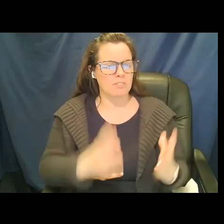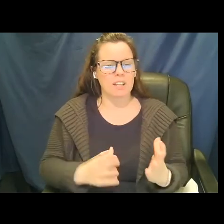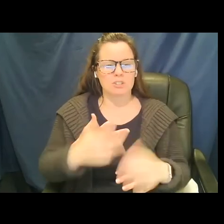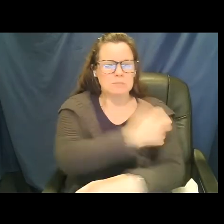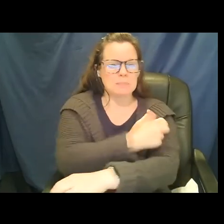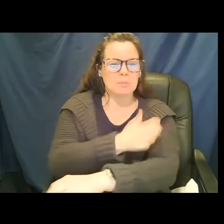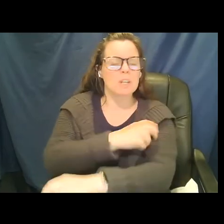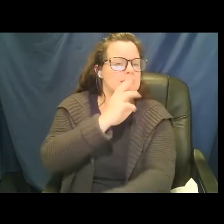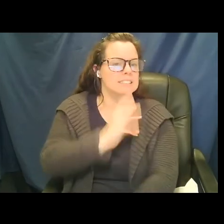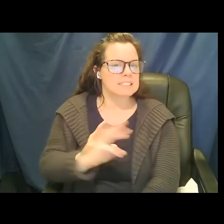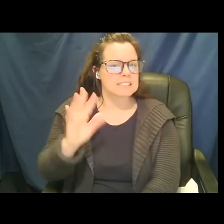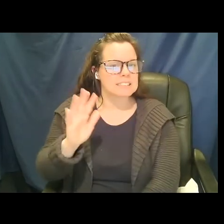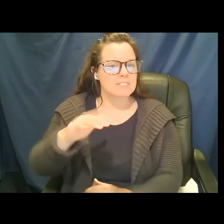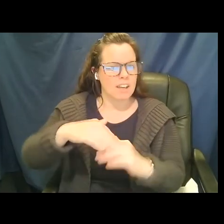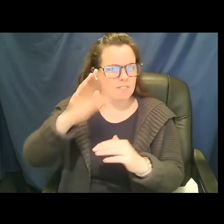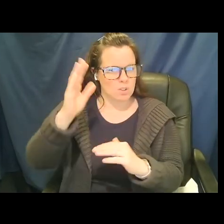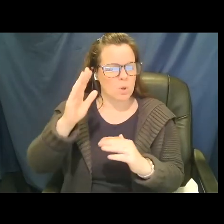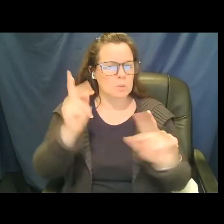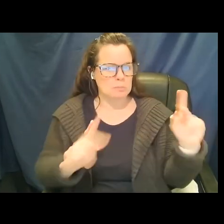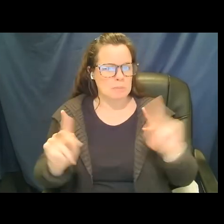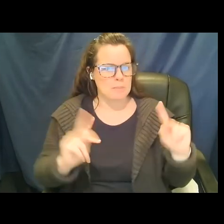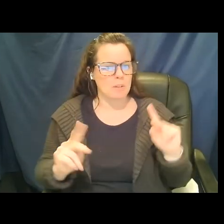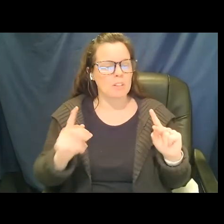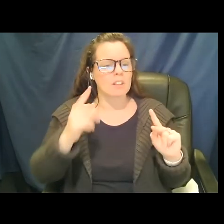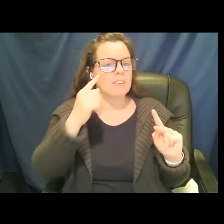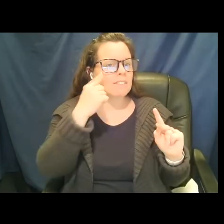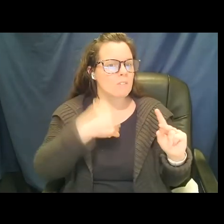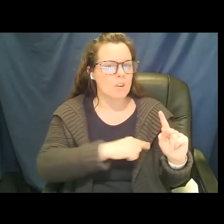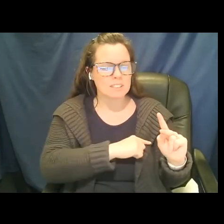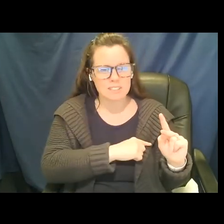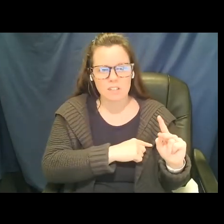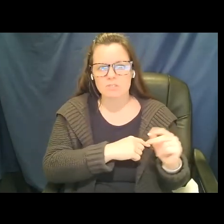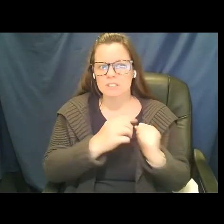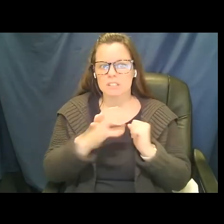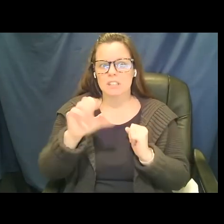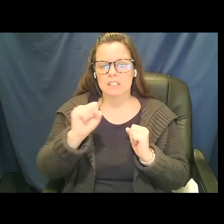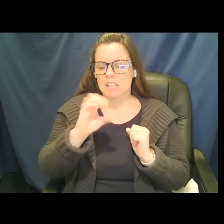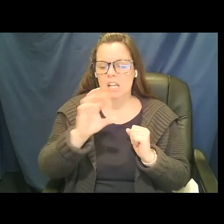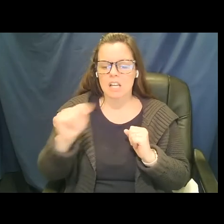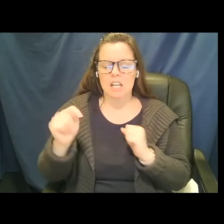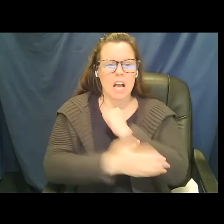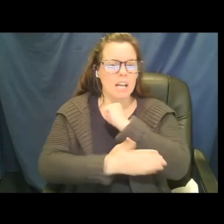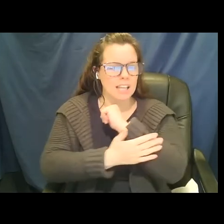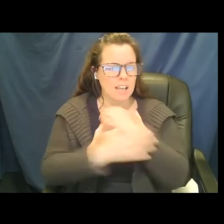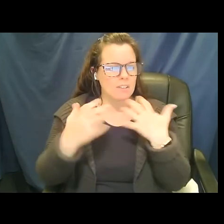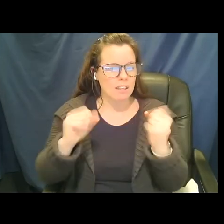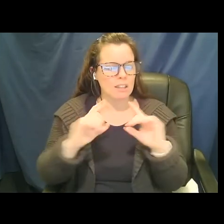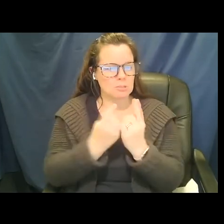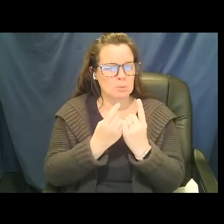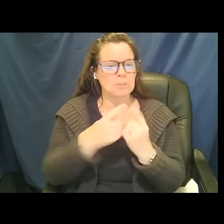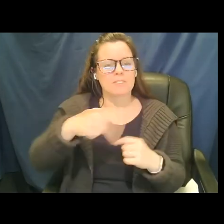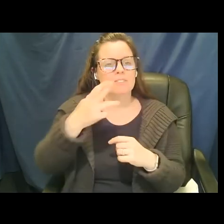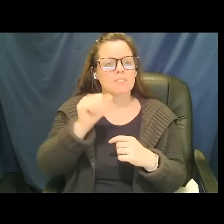population, and to ourselves, Scott County Health Department, to vaccinate the Phase 1B Tier